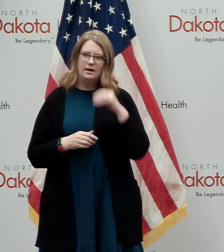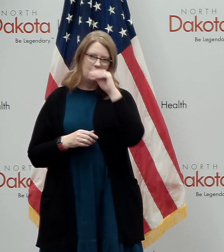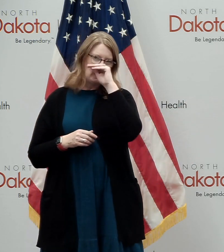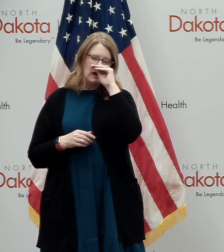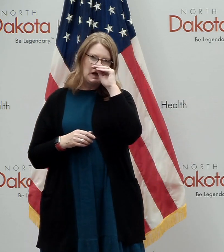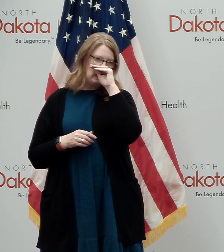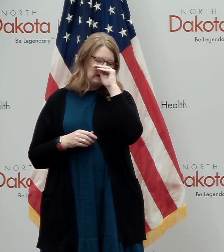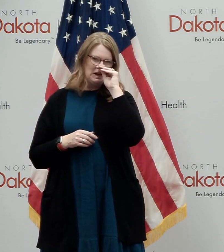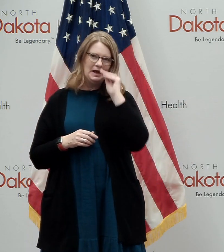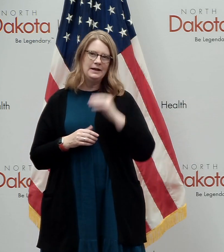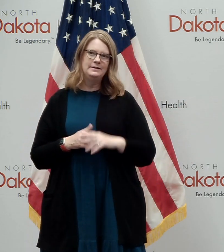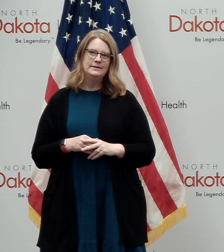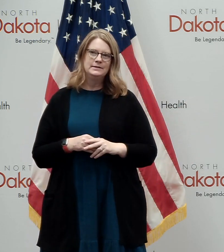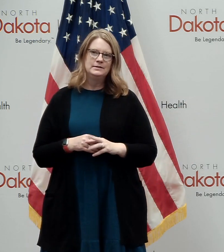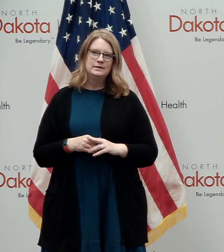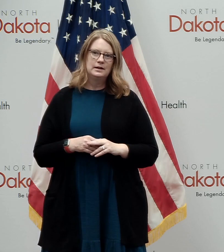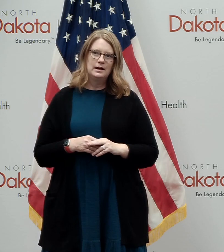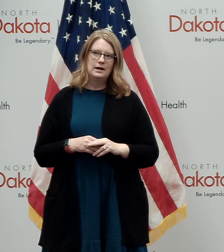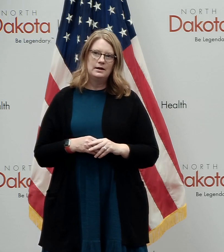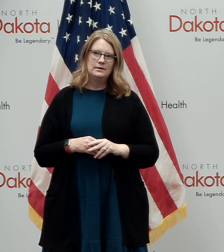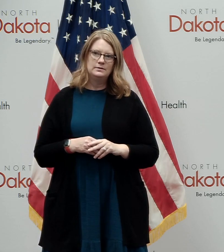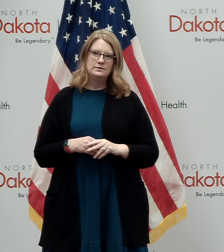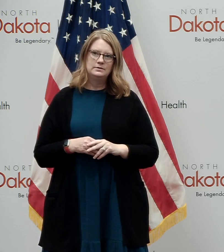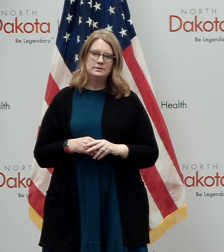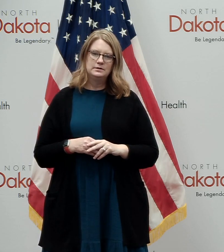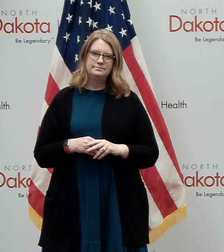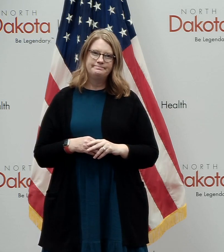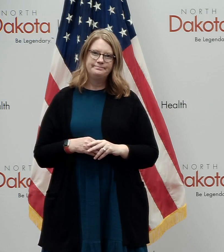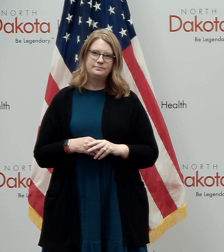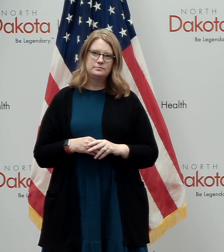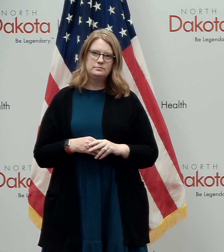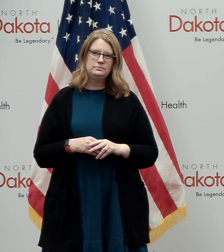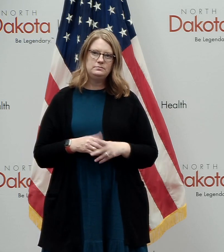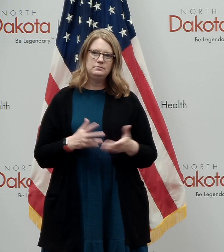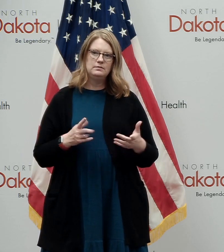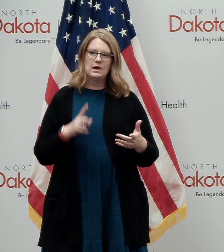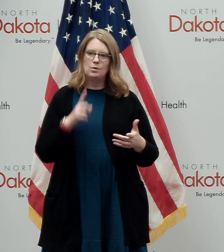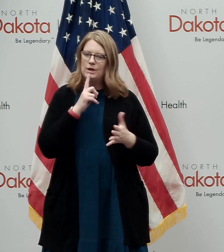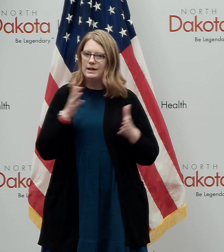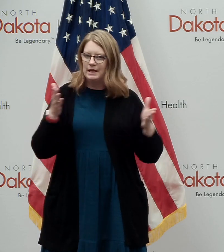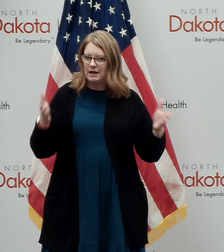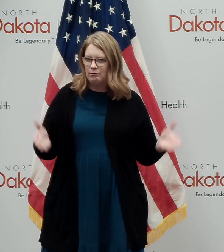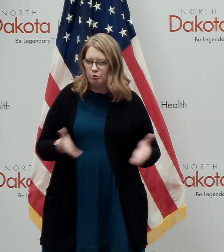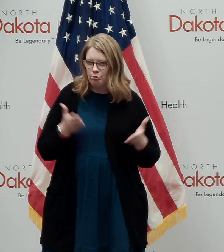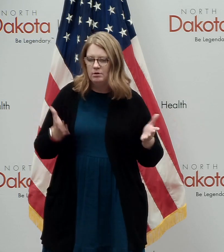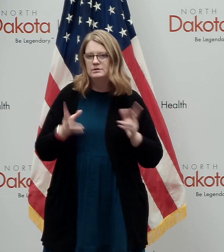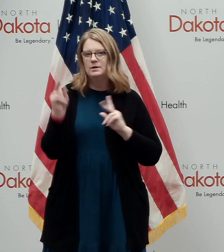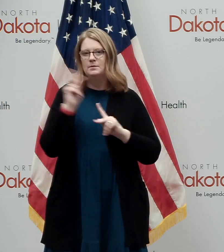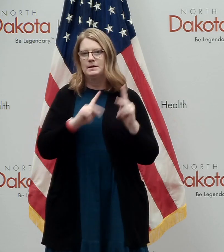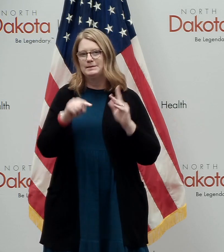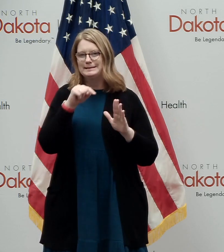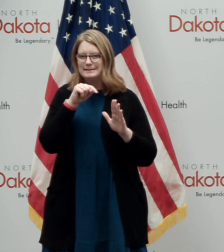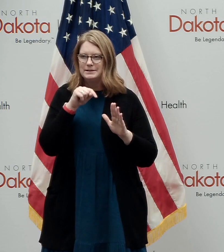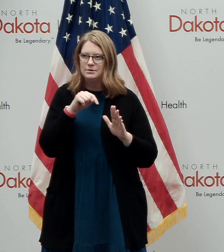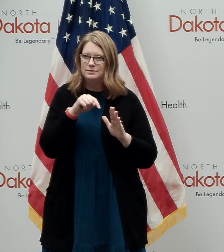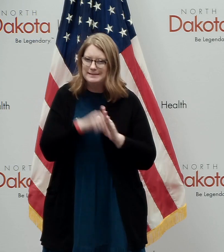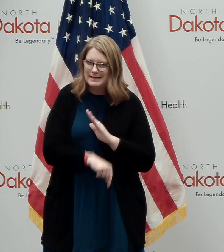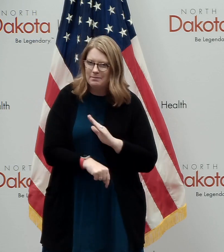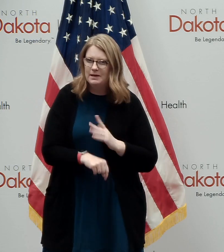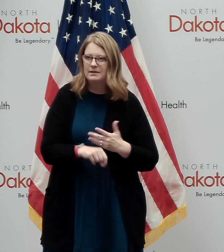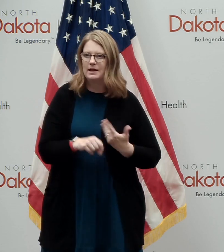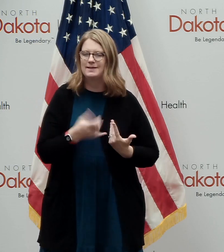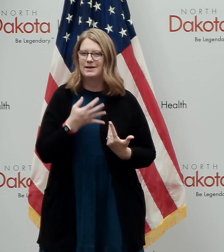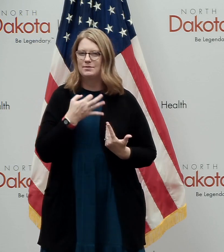so I just, again, that's where I call for the people to deepen their curiosity, to